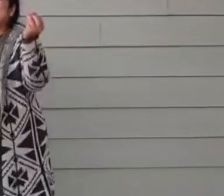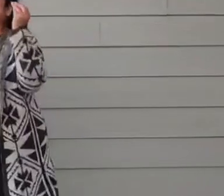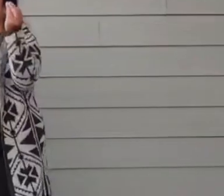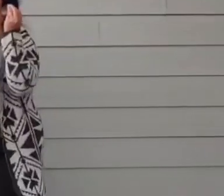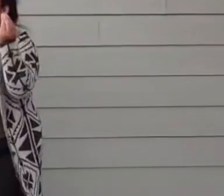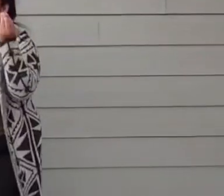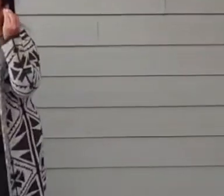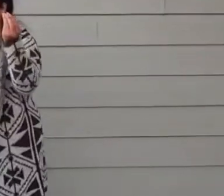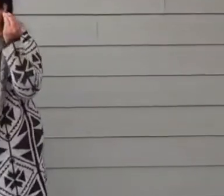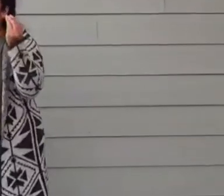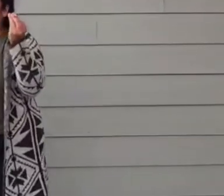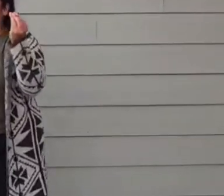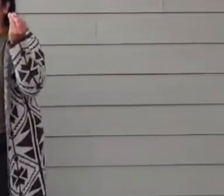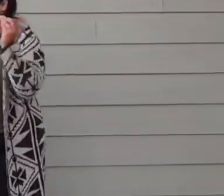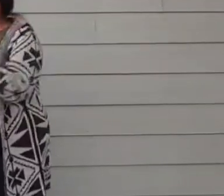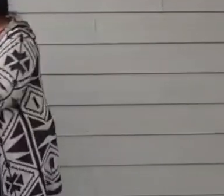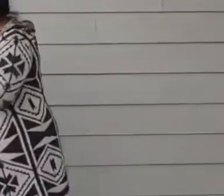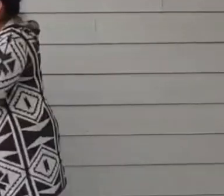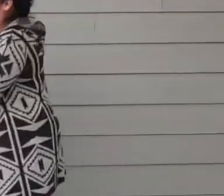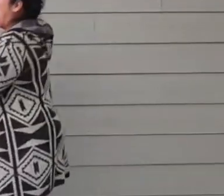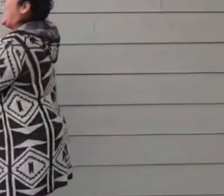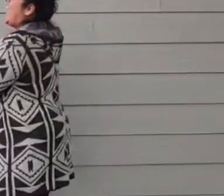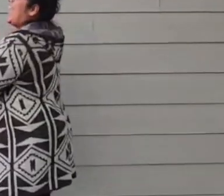Just give me some volunteers!